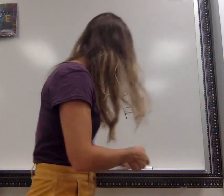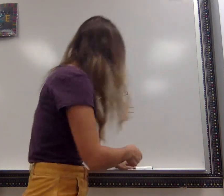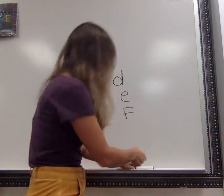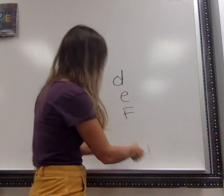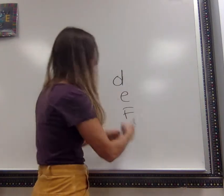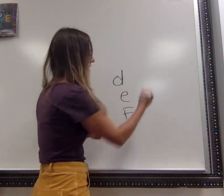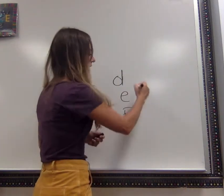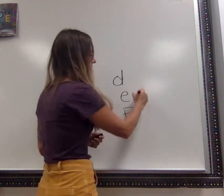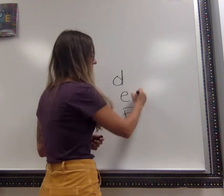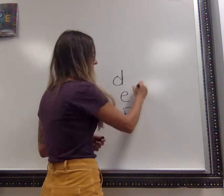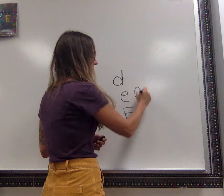would write an M.